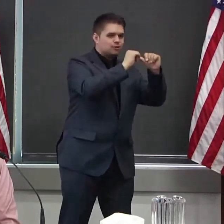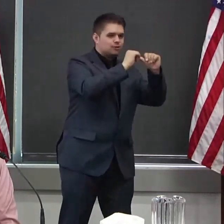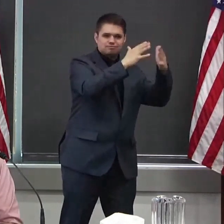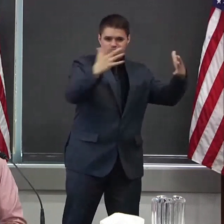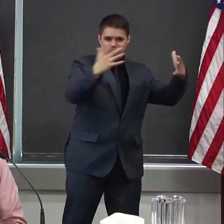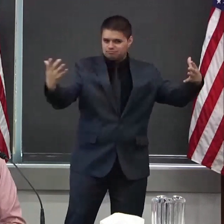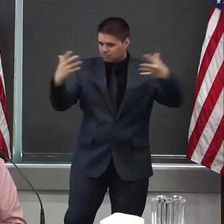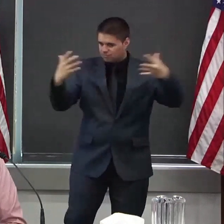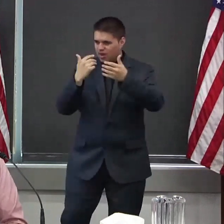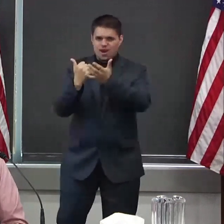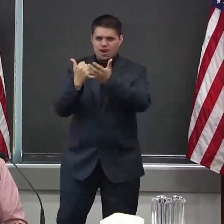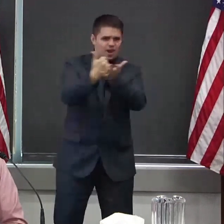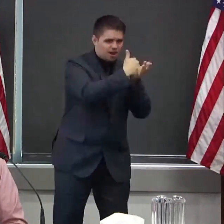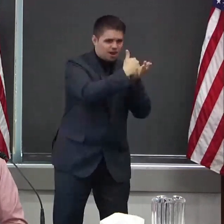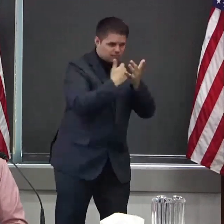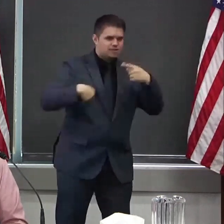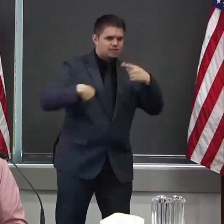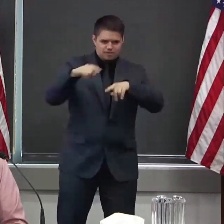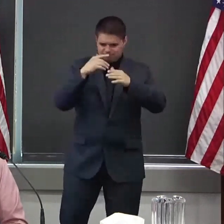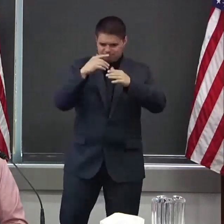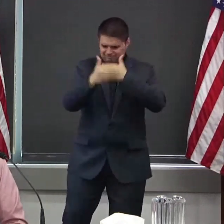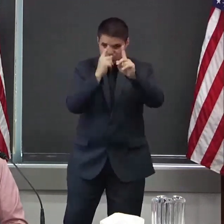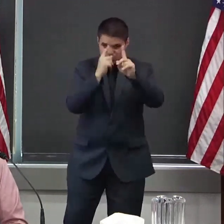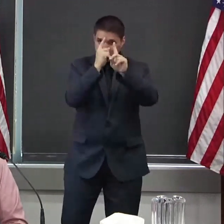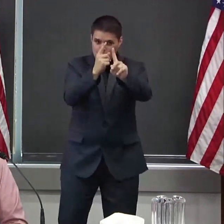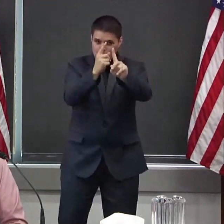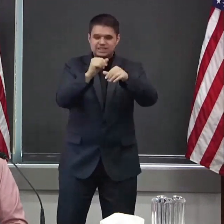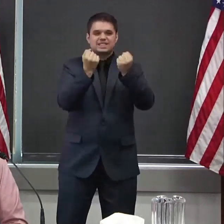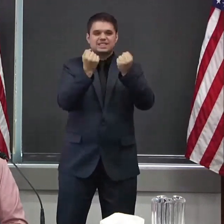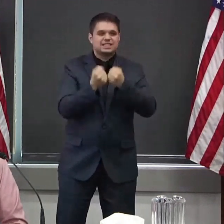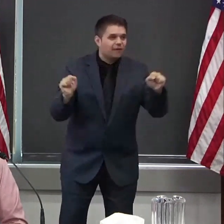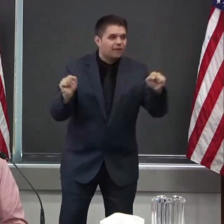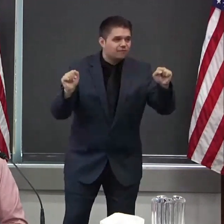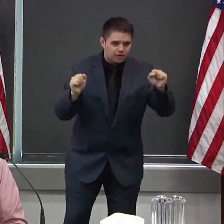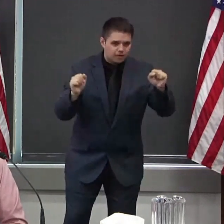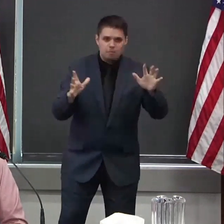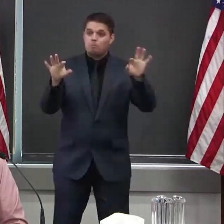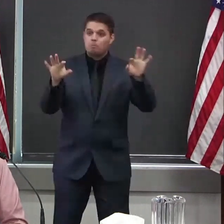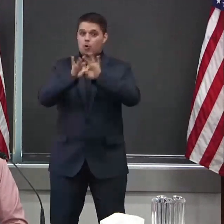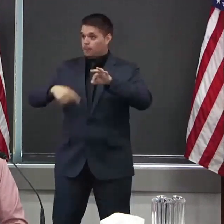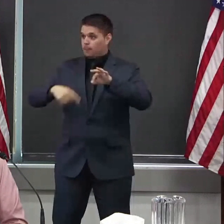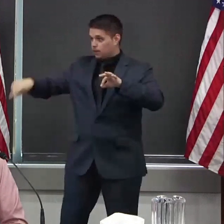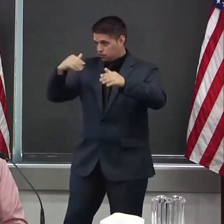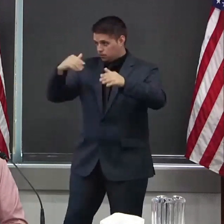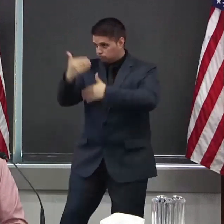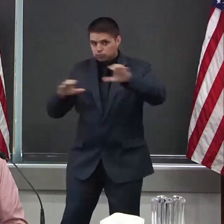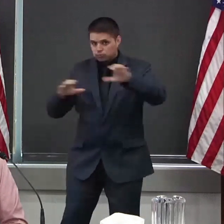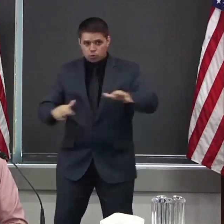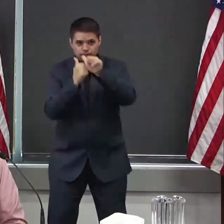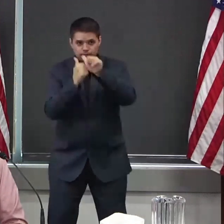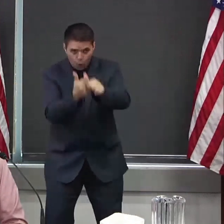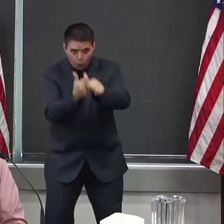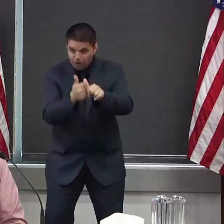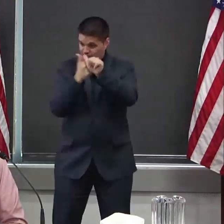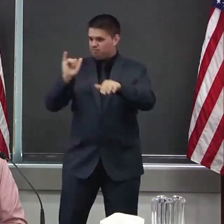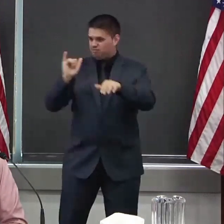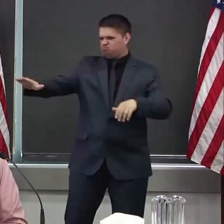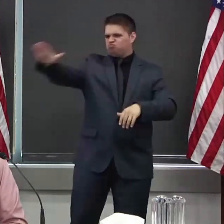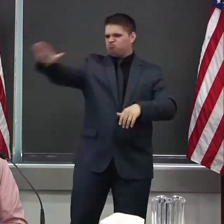reopen. But we're counting on the public to do its part. Practice physical distancing, stay 6 feet